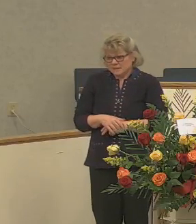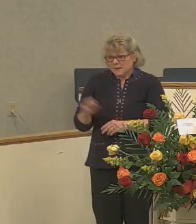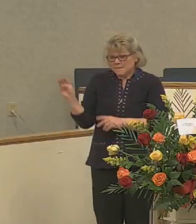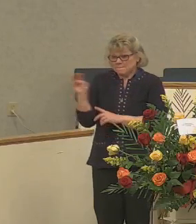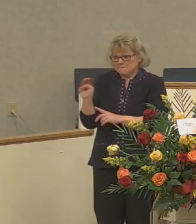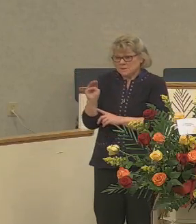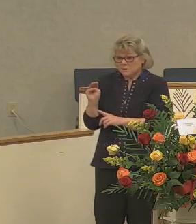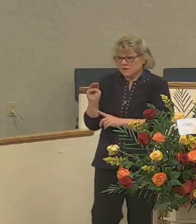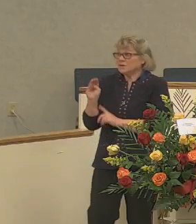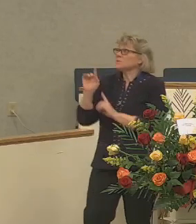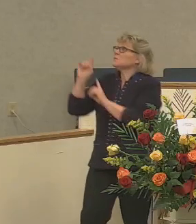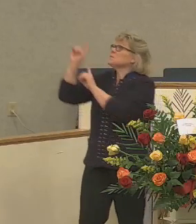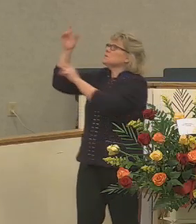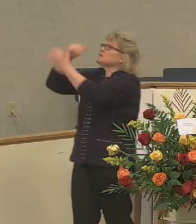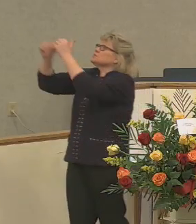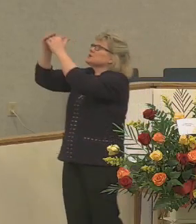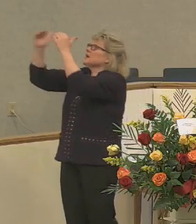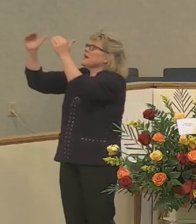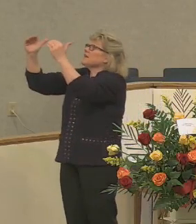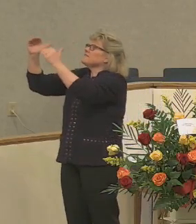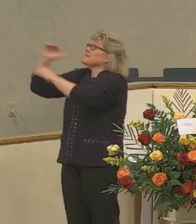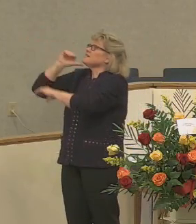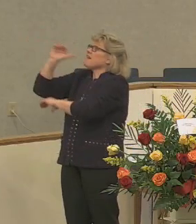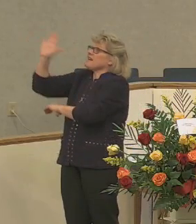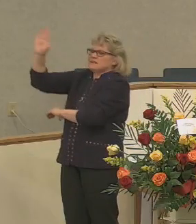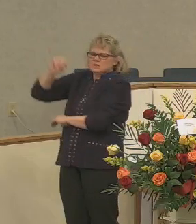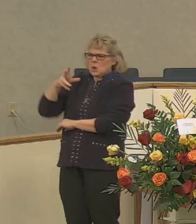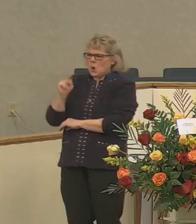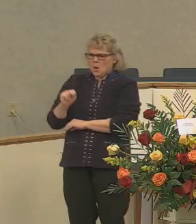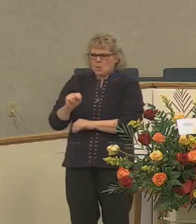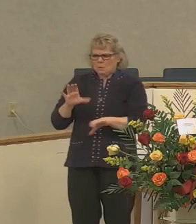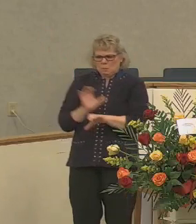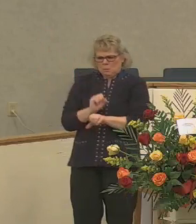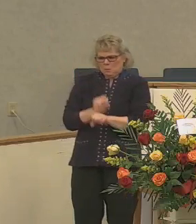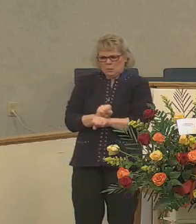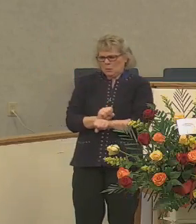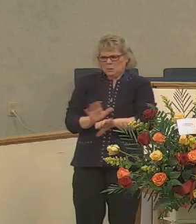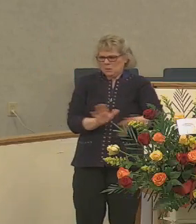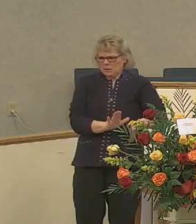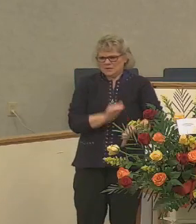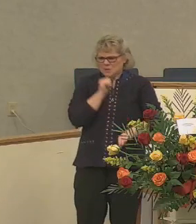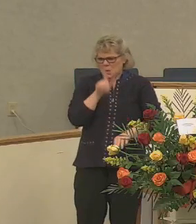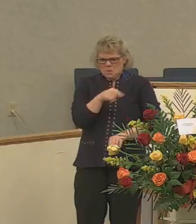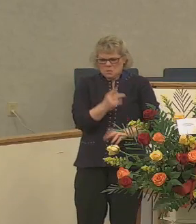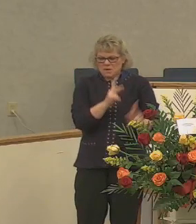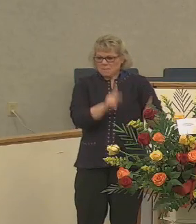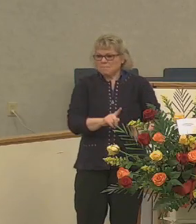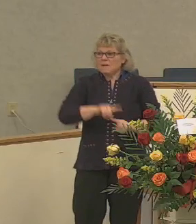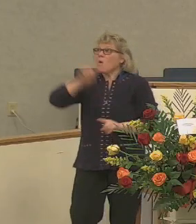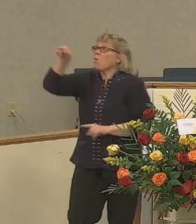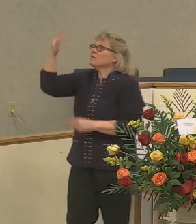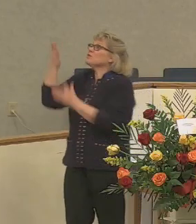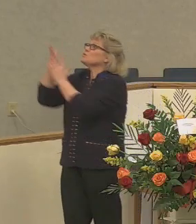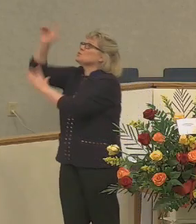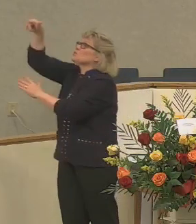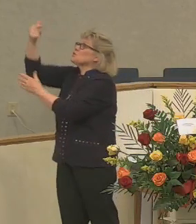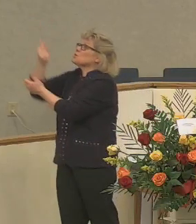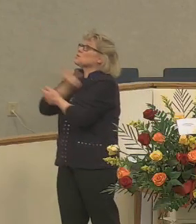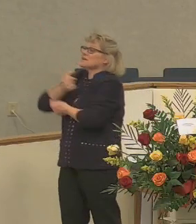Marion went to heaven not based on his own merits, but he went there based upon the grace of Almighty God.